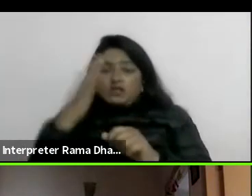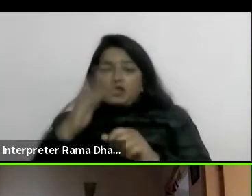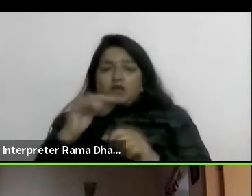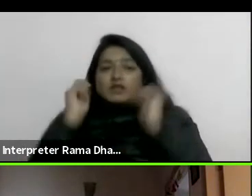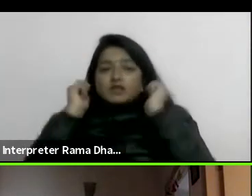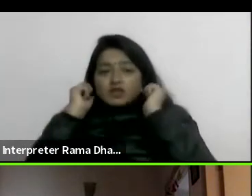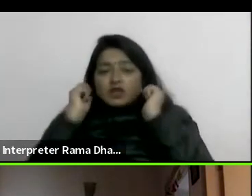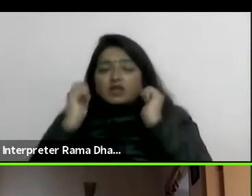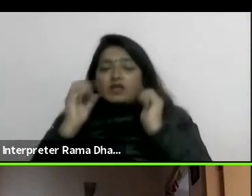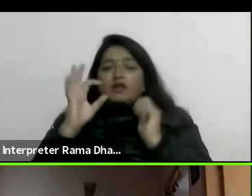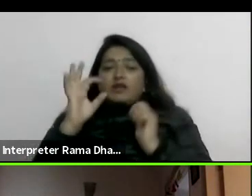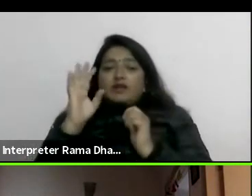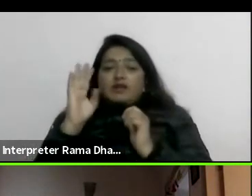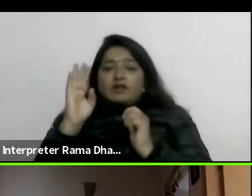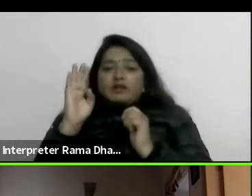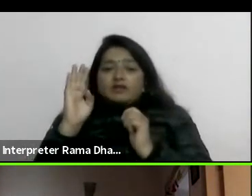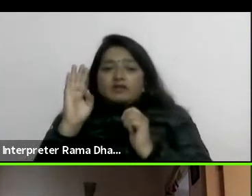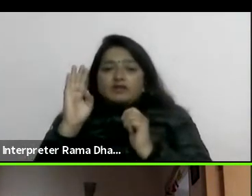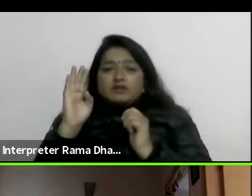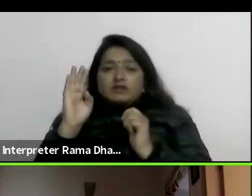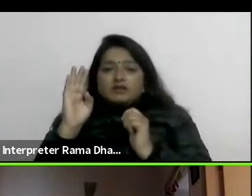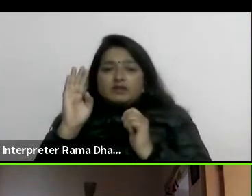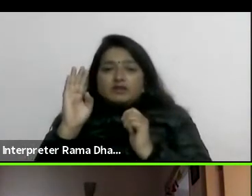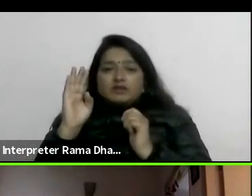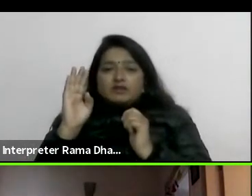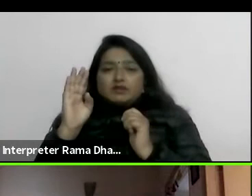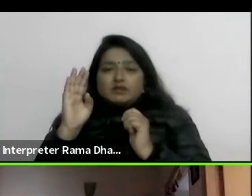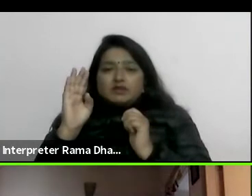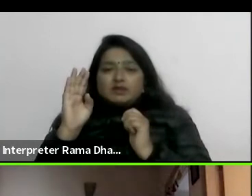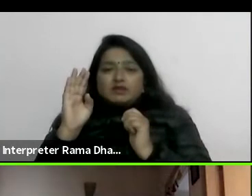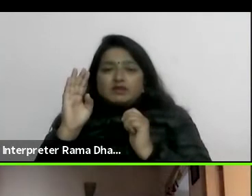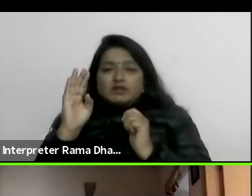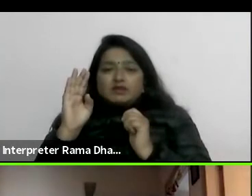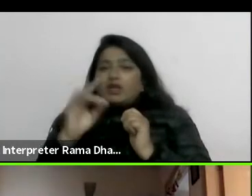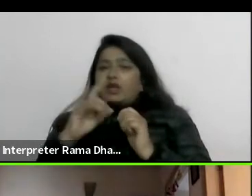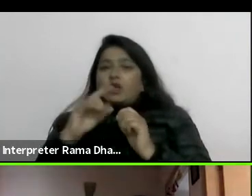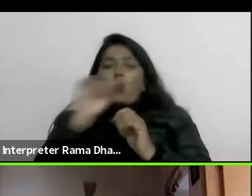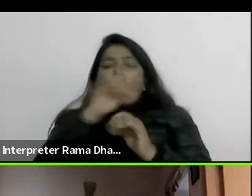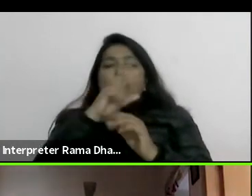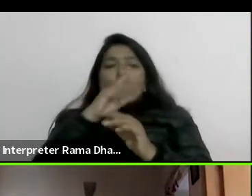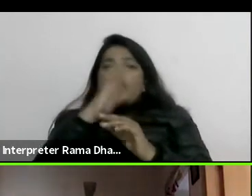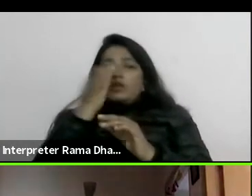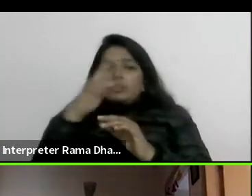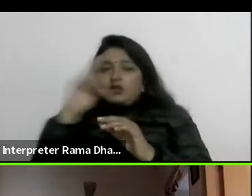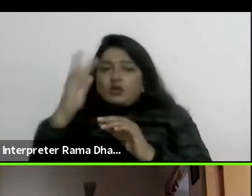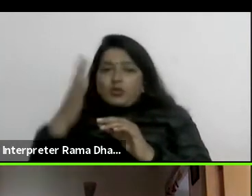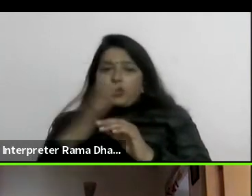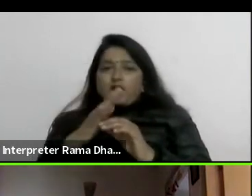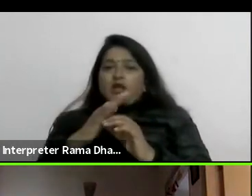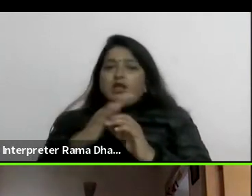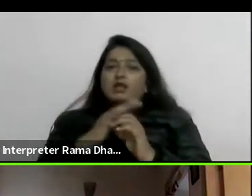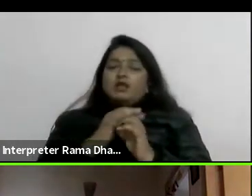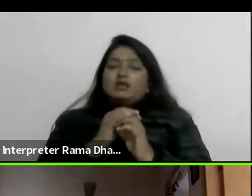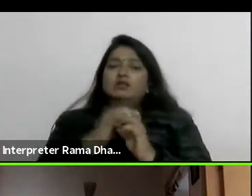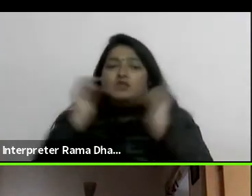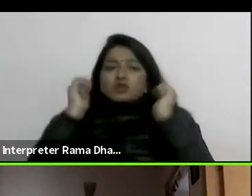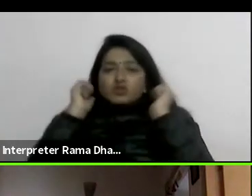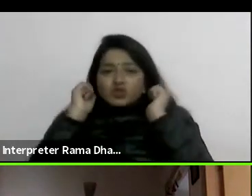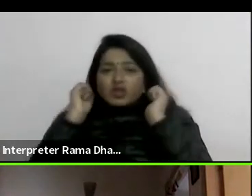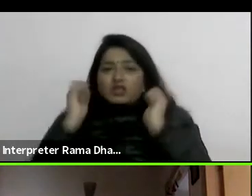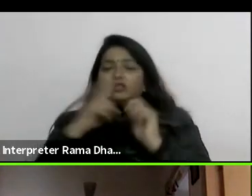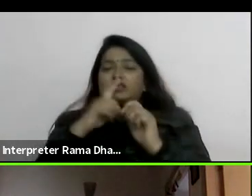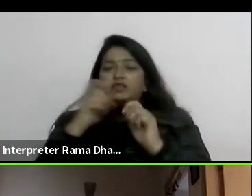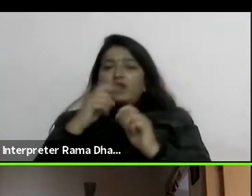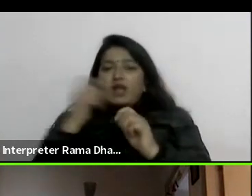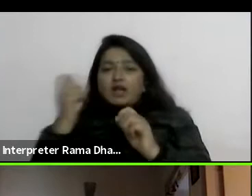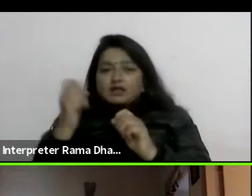Philister has dropped off because of internet, which is very unfortunate,